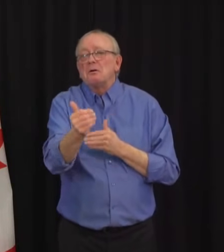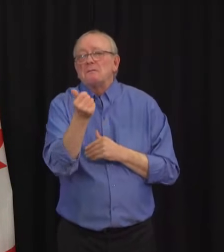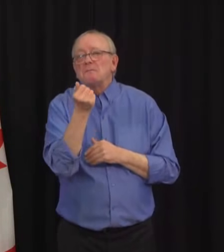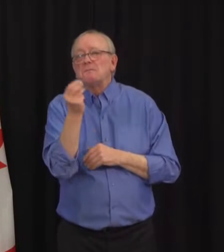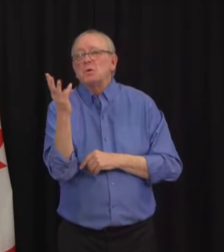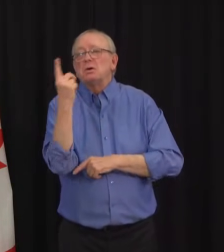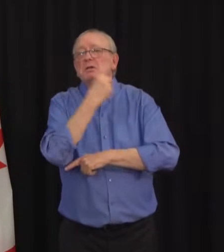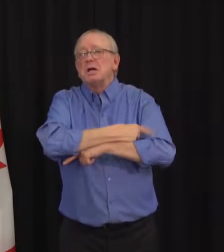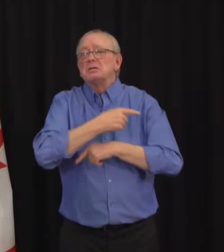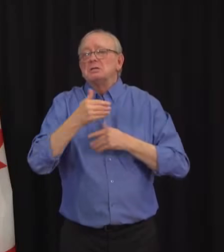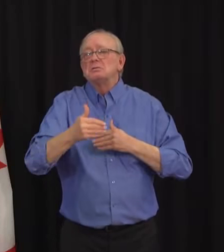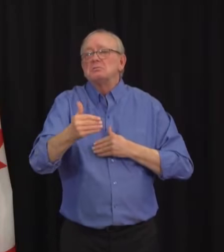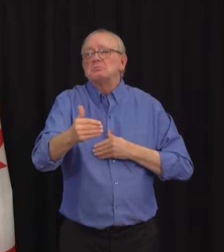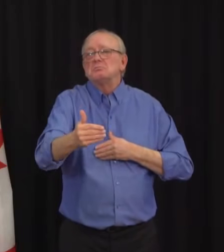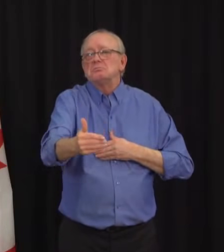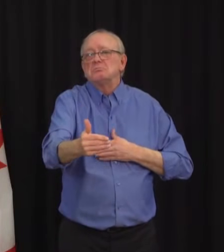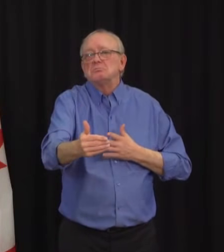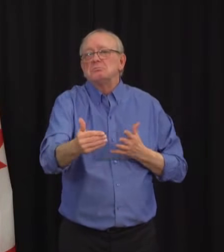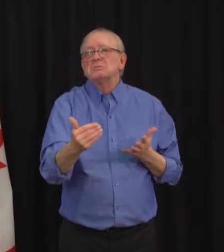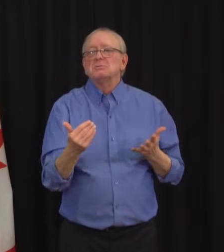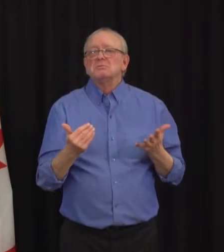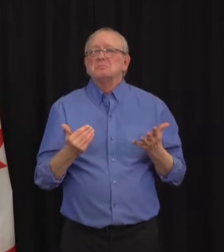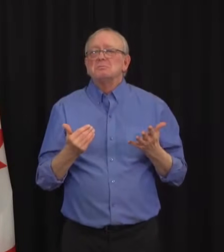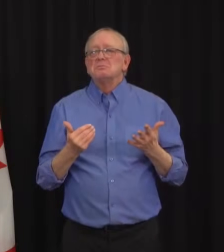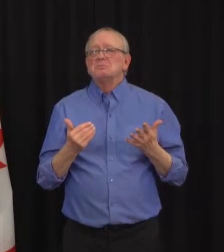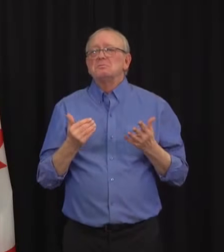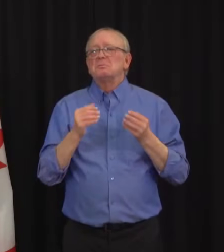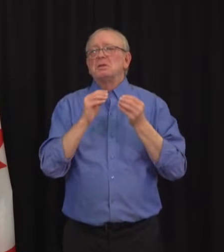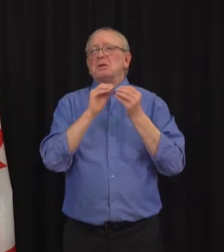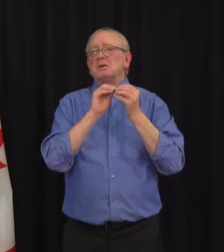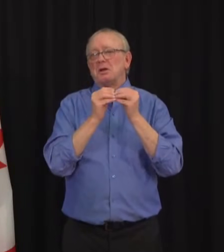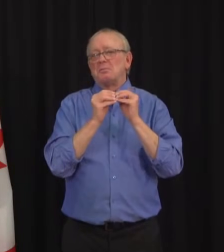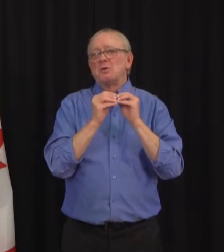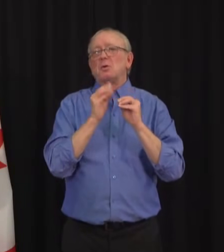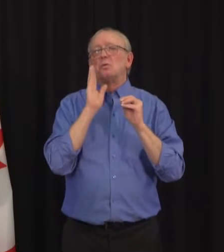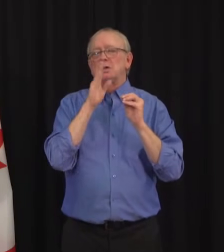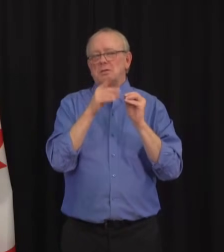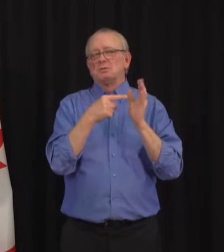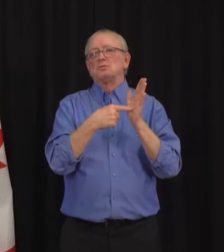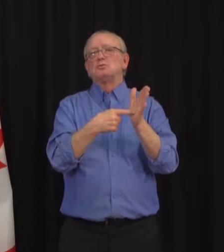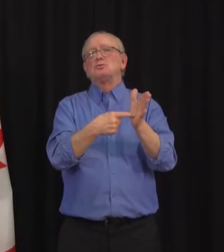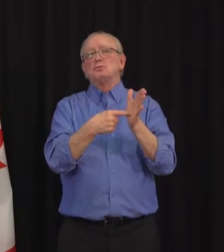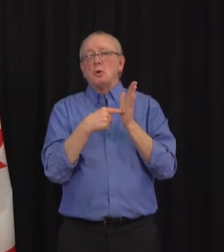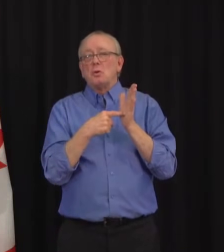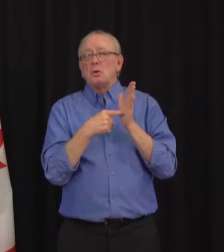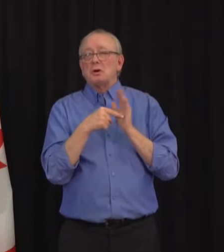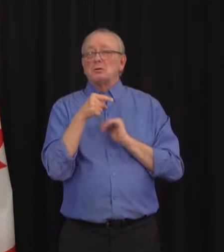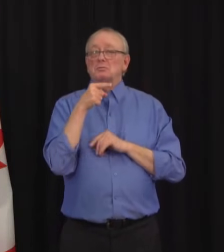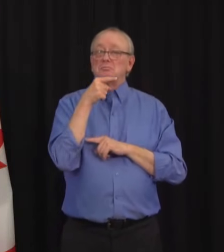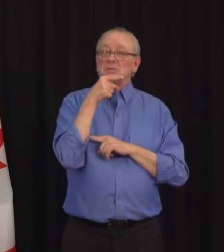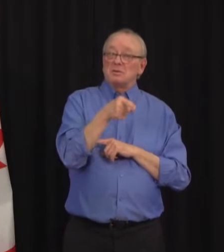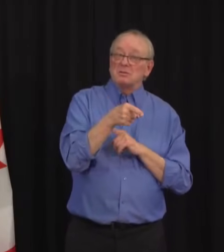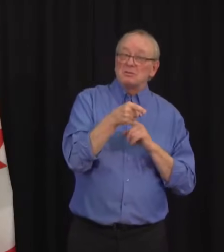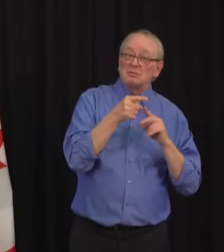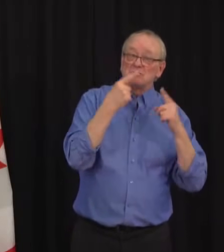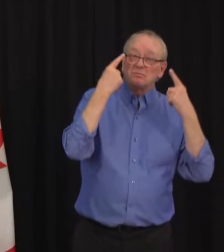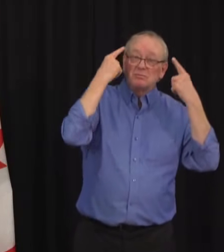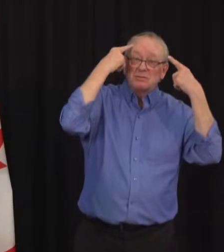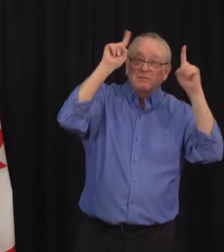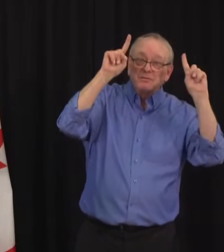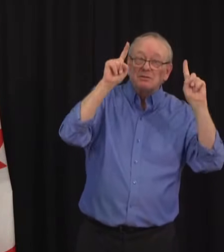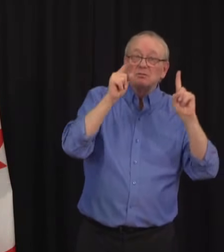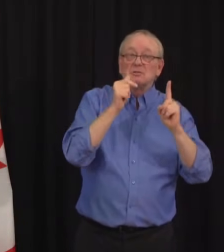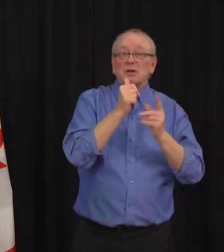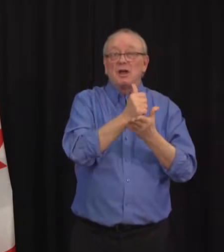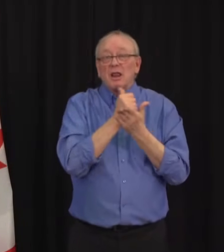early impacts. Of course, we won't see the full impacts of restrictions until another week or so have passed. But we are,